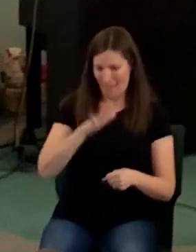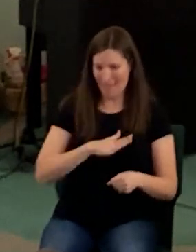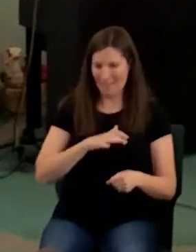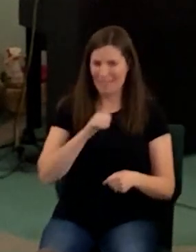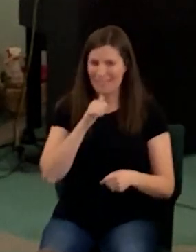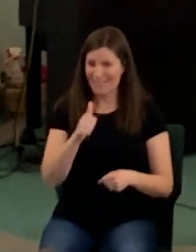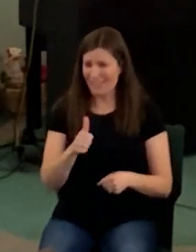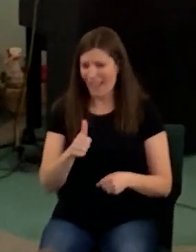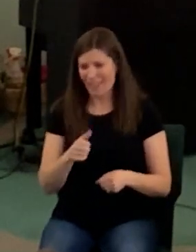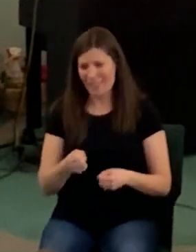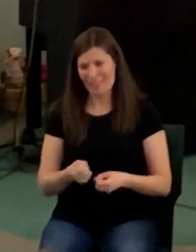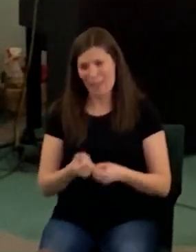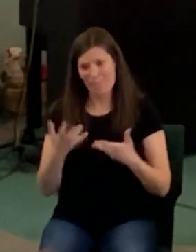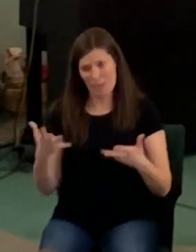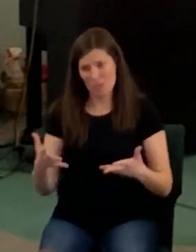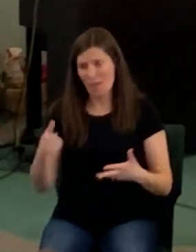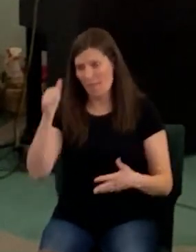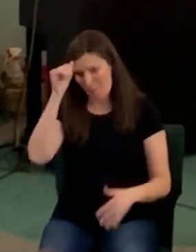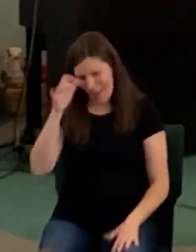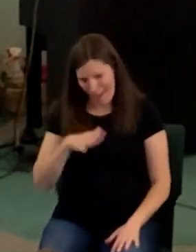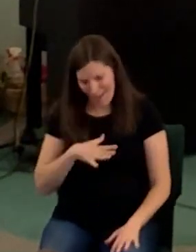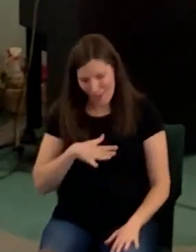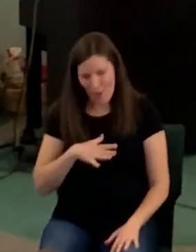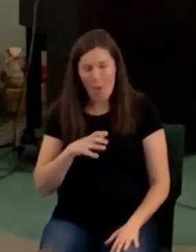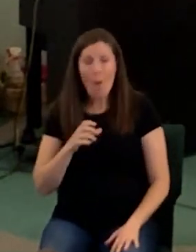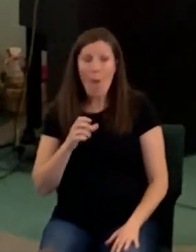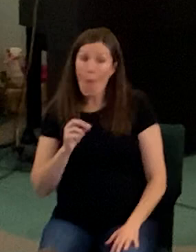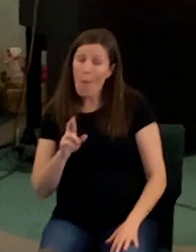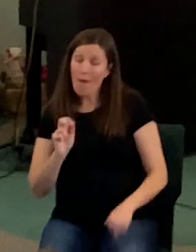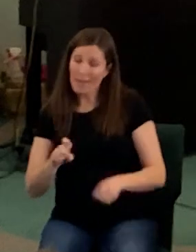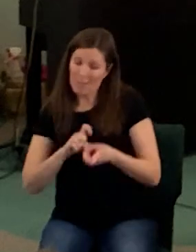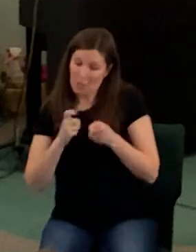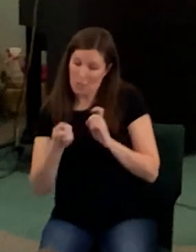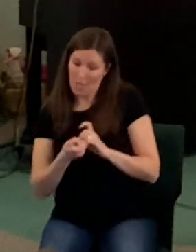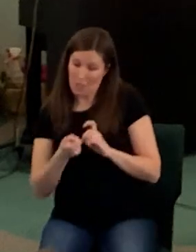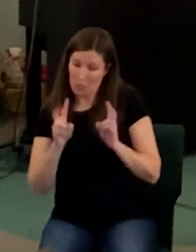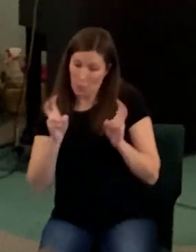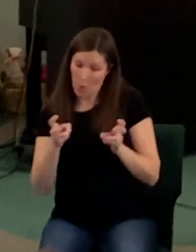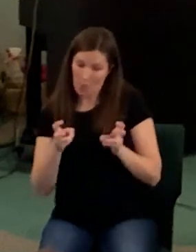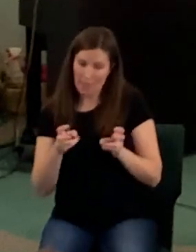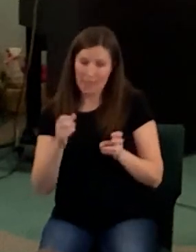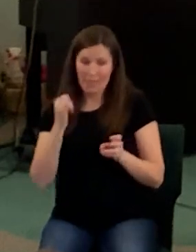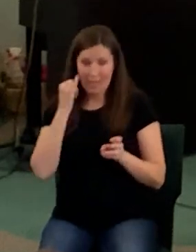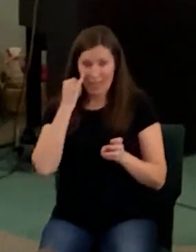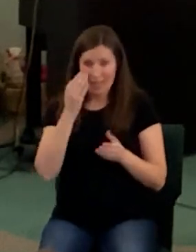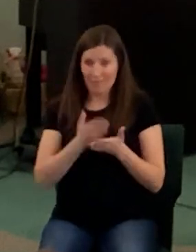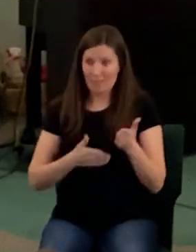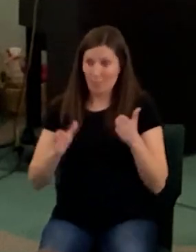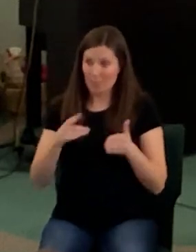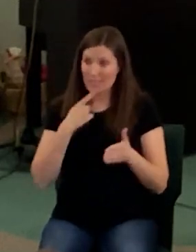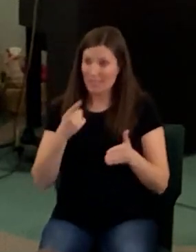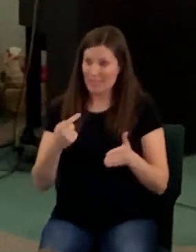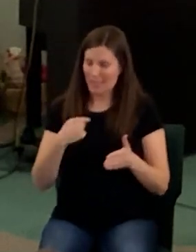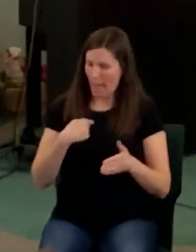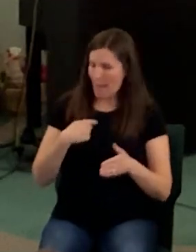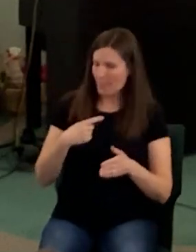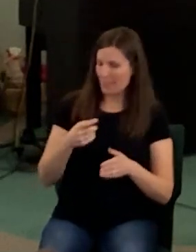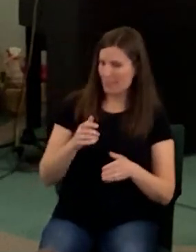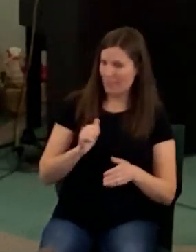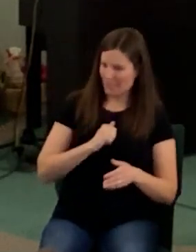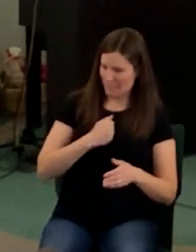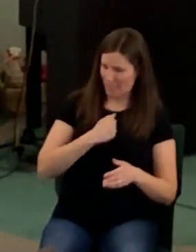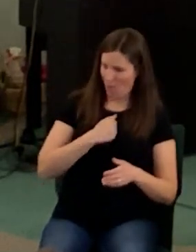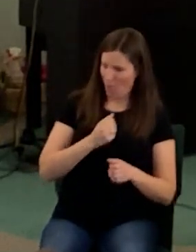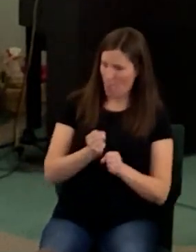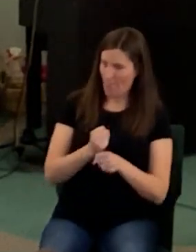of a man. Or we could change it a little bit. If someone, man or woman, tells you he's a self-made or woman's a